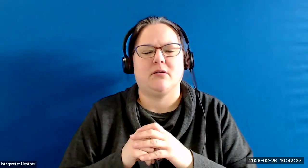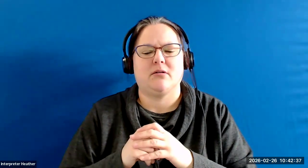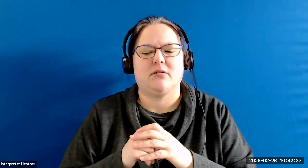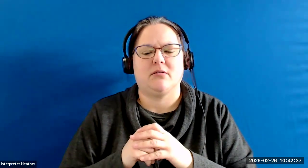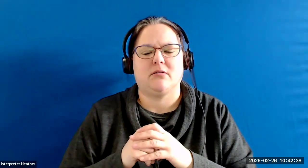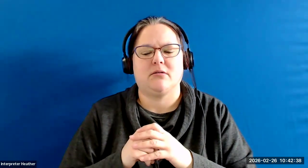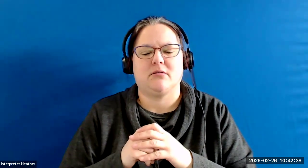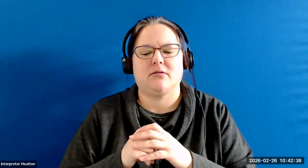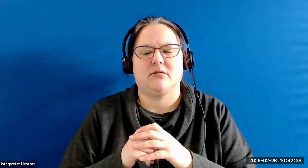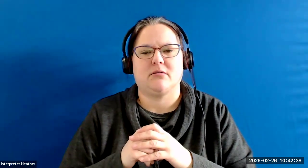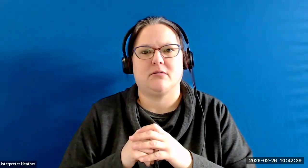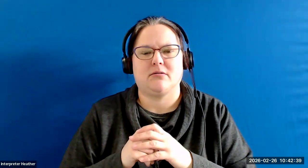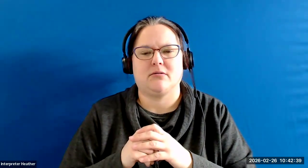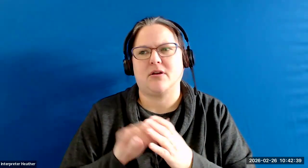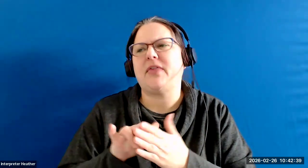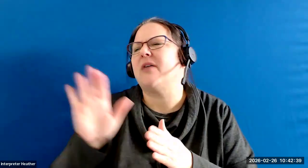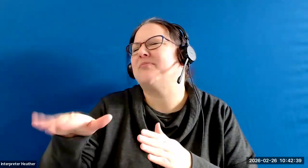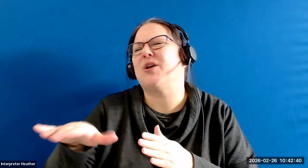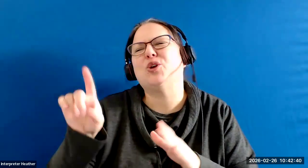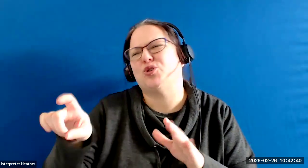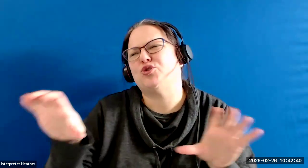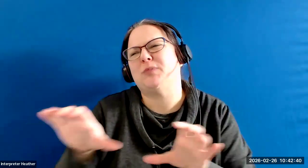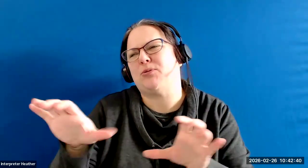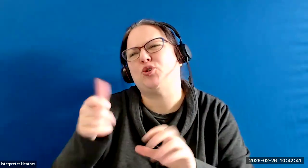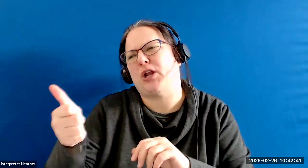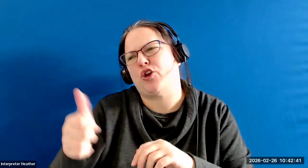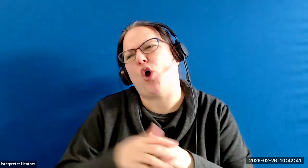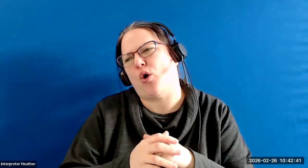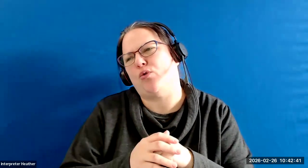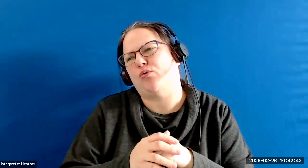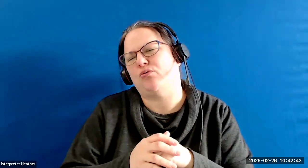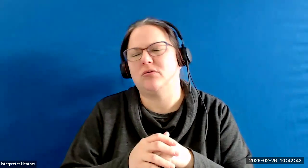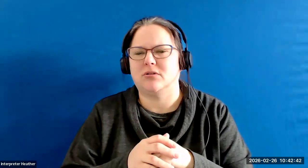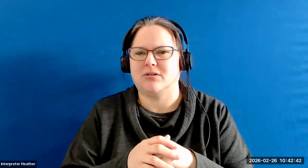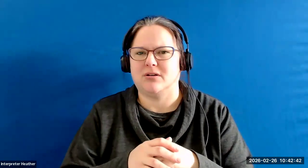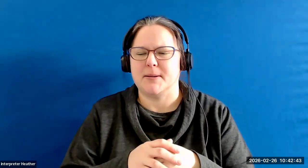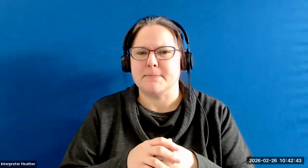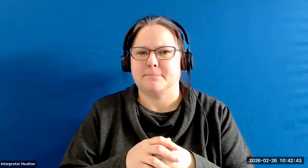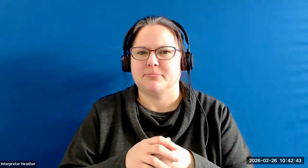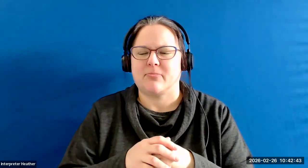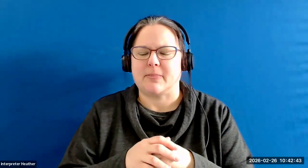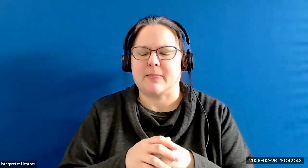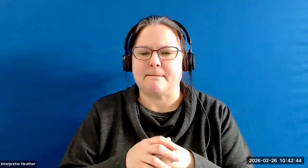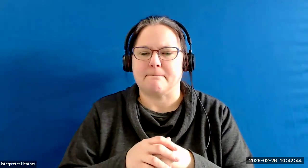that you should be able to do it on your own. And just as